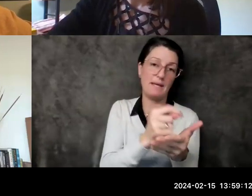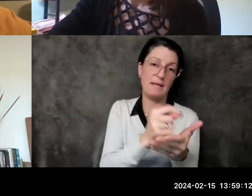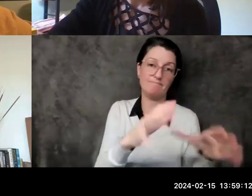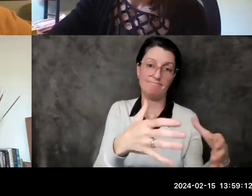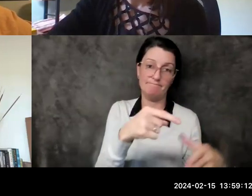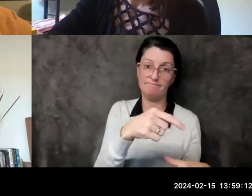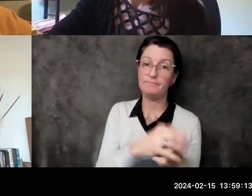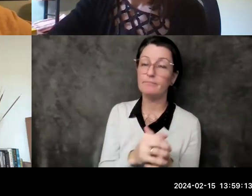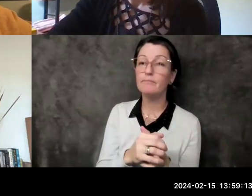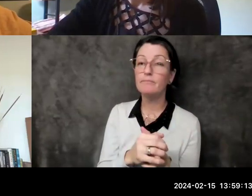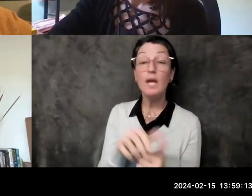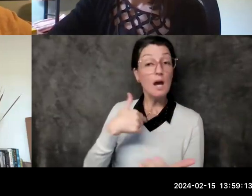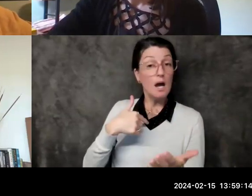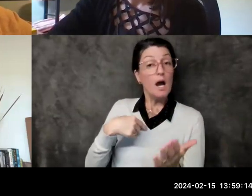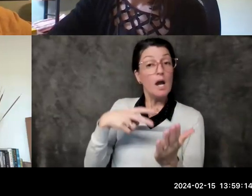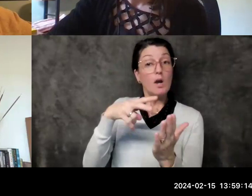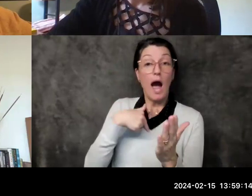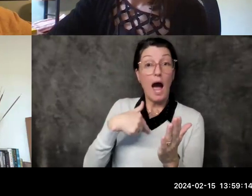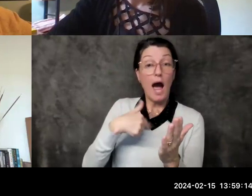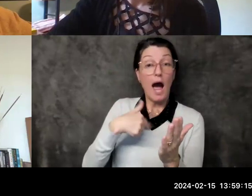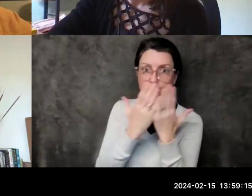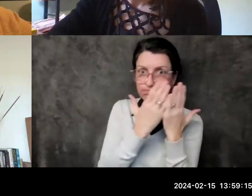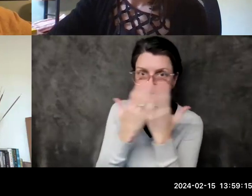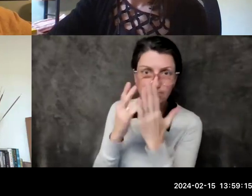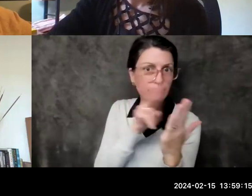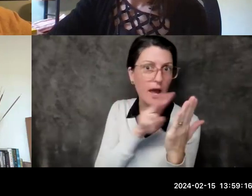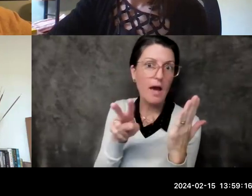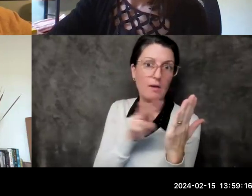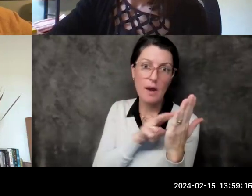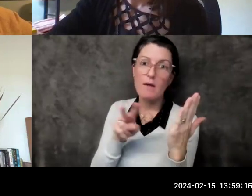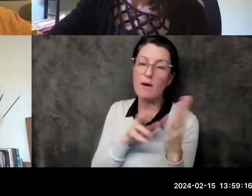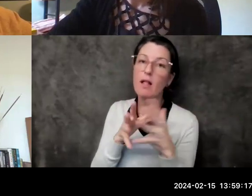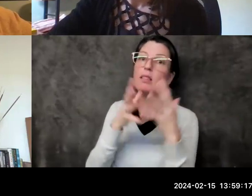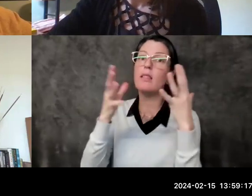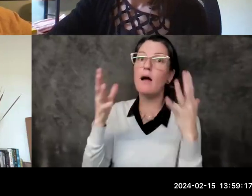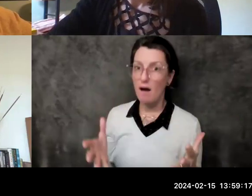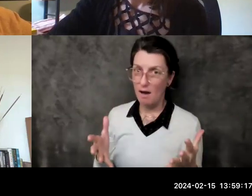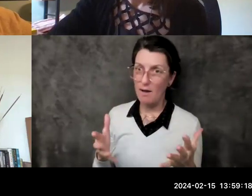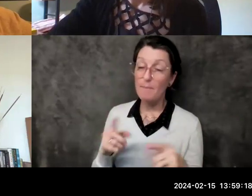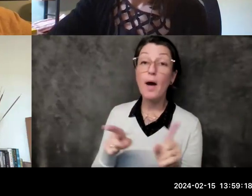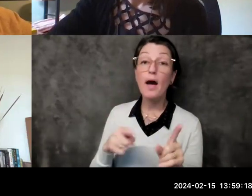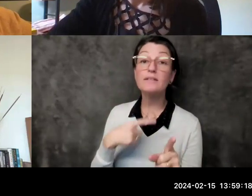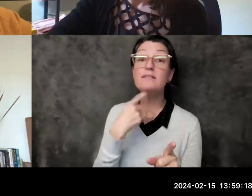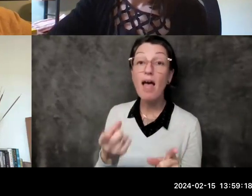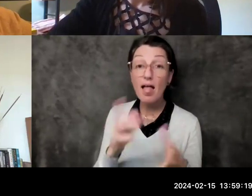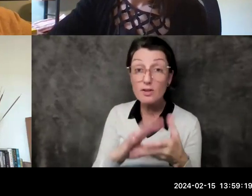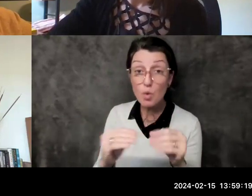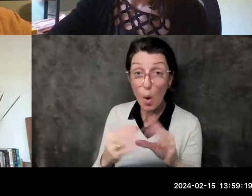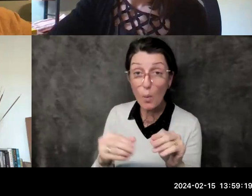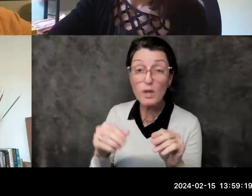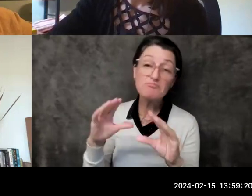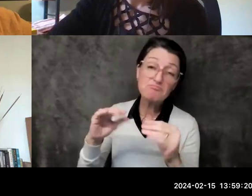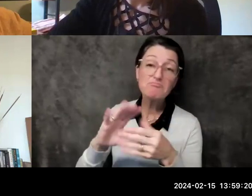And I told stories, but I didn't really start writing. And then what happened was, it started with the